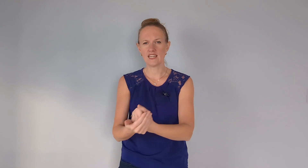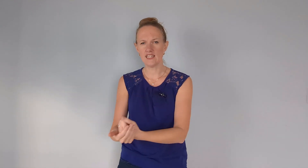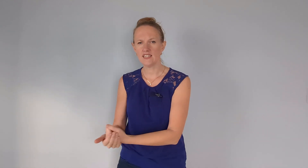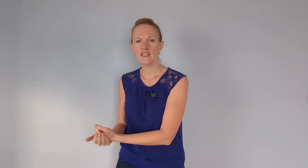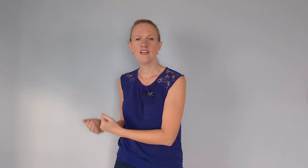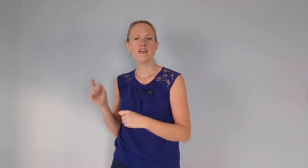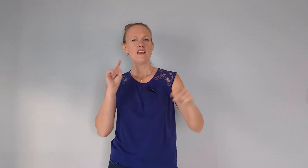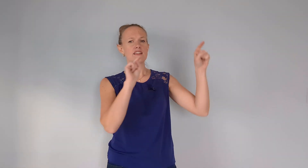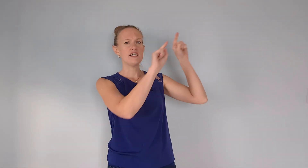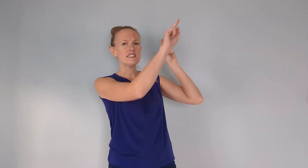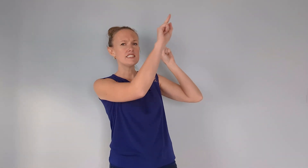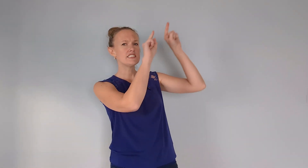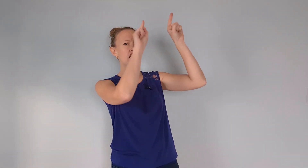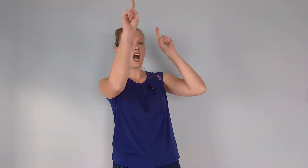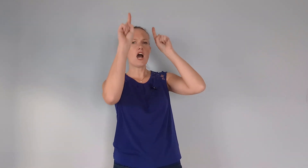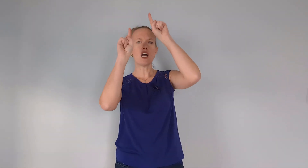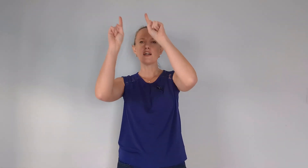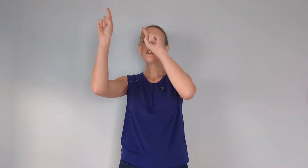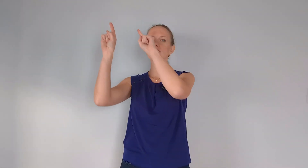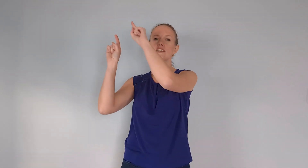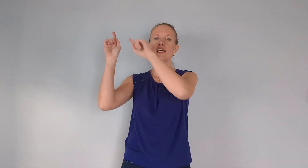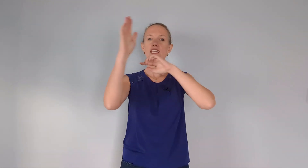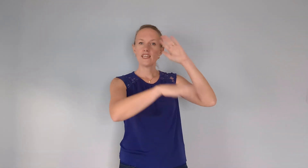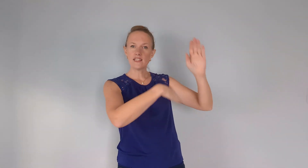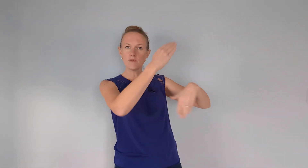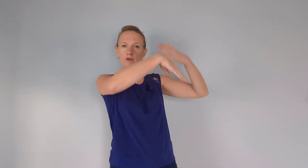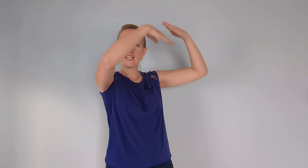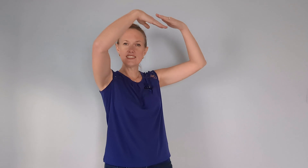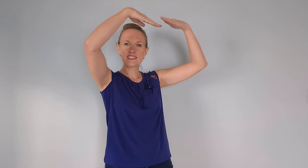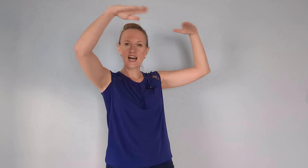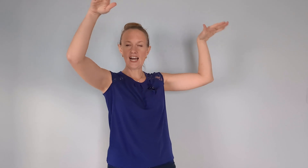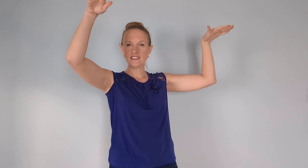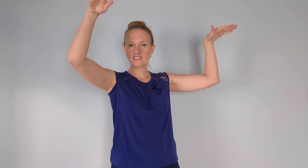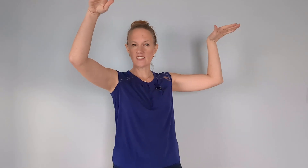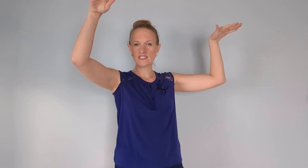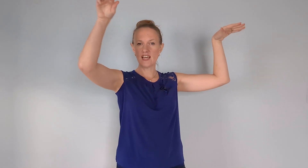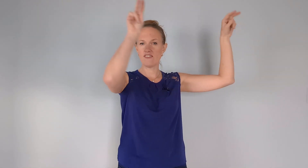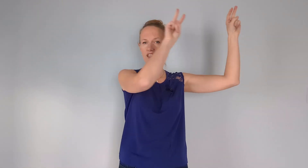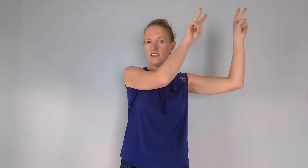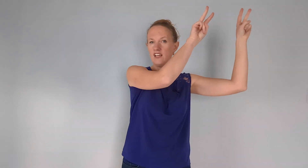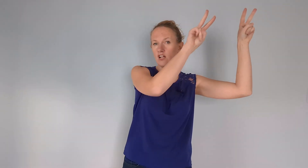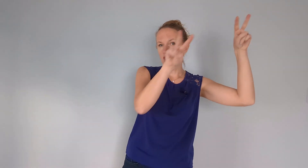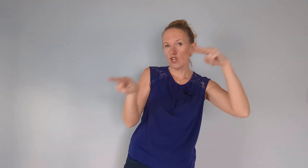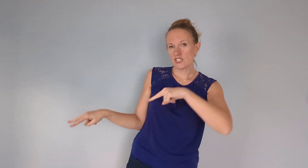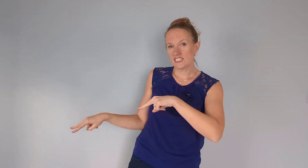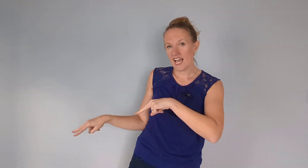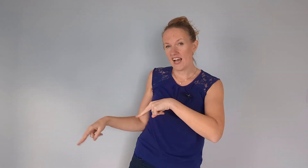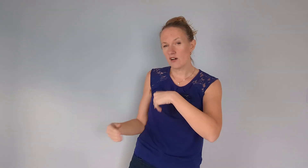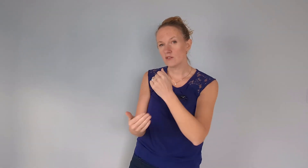head. The stars in the bright sky, the stars in heaven, look down